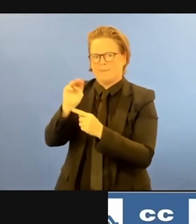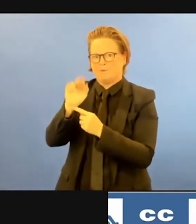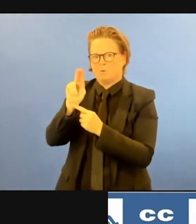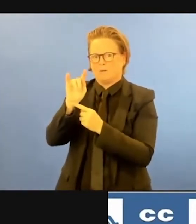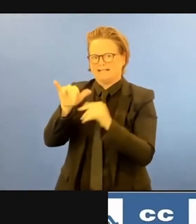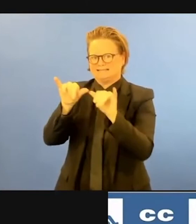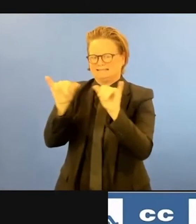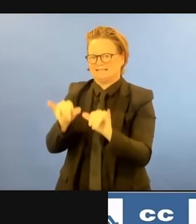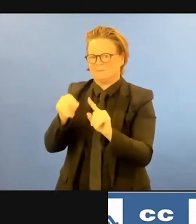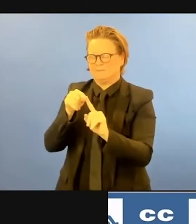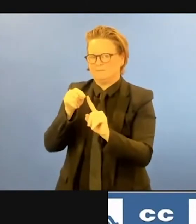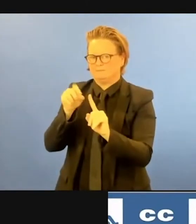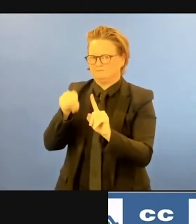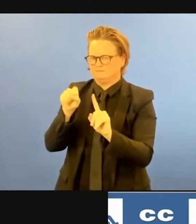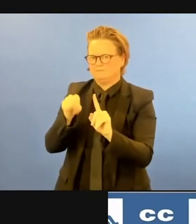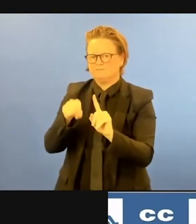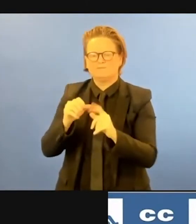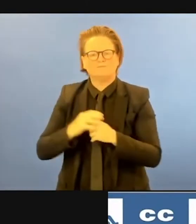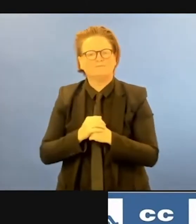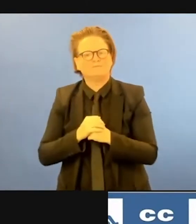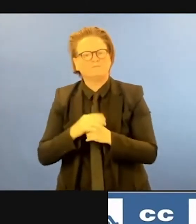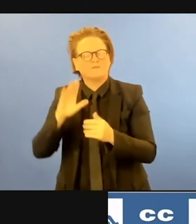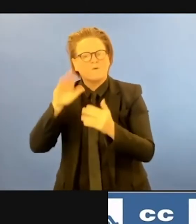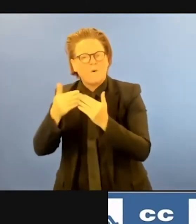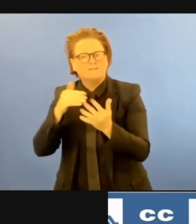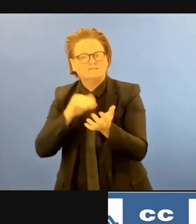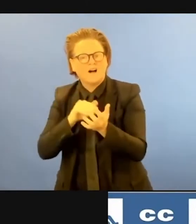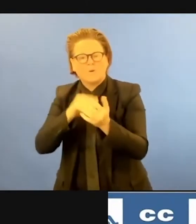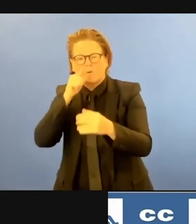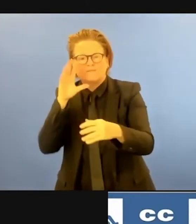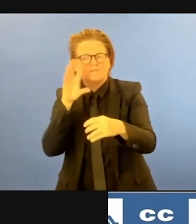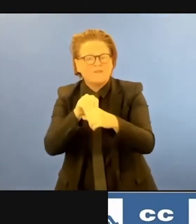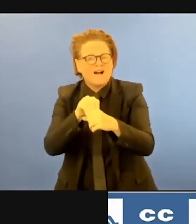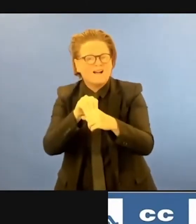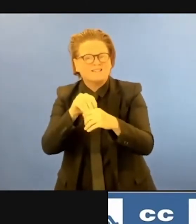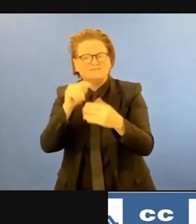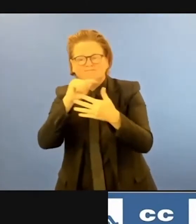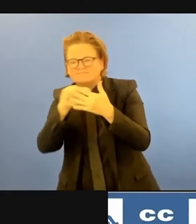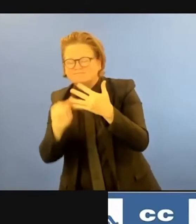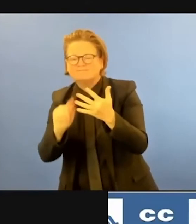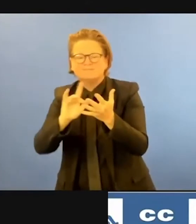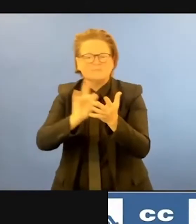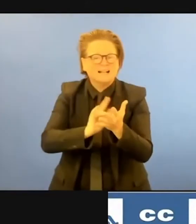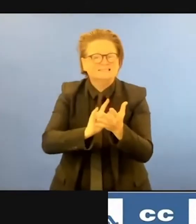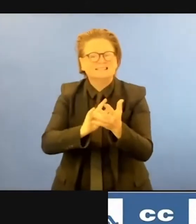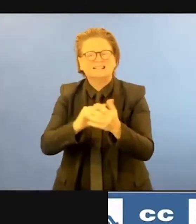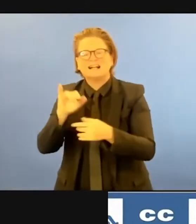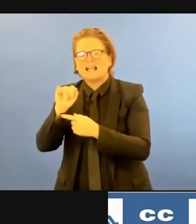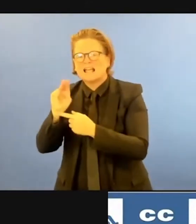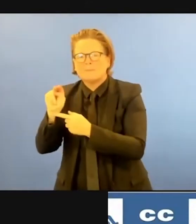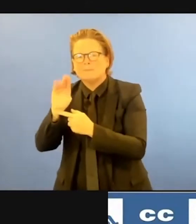with immunosuppressants and different conditions that cause immunosuppression, whether it's medications or other